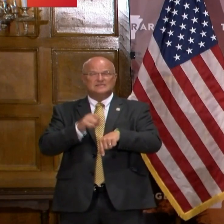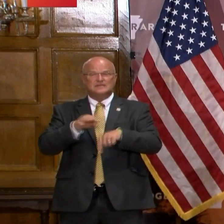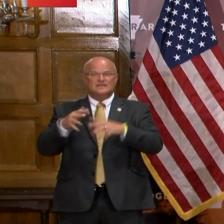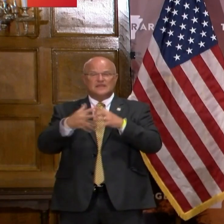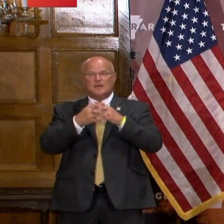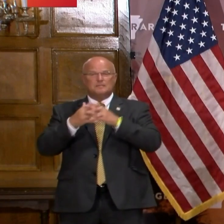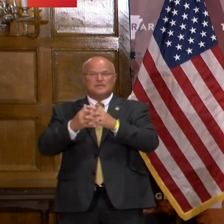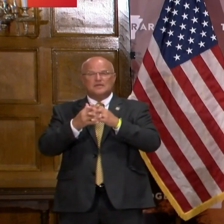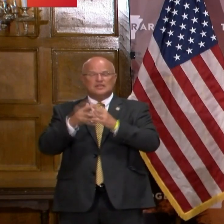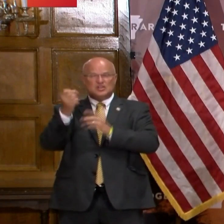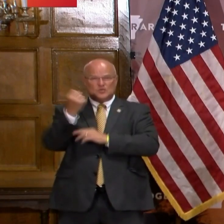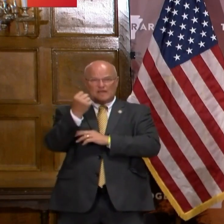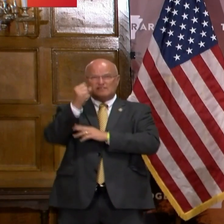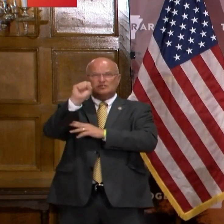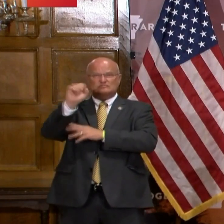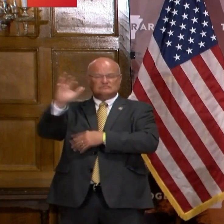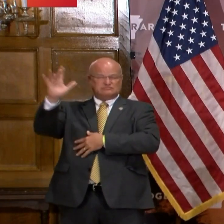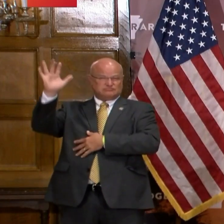the American Revolution.